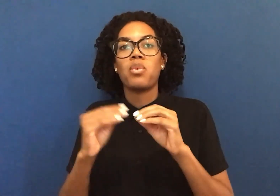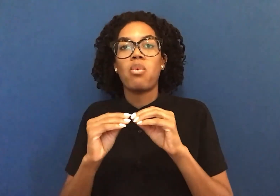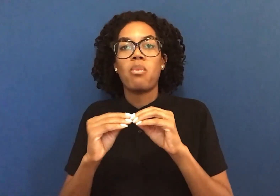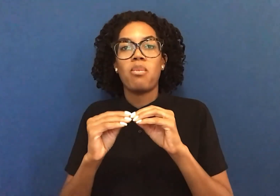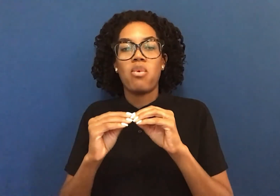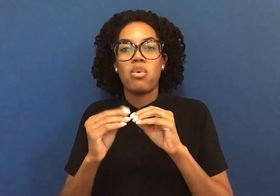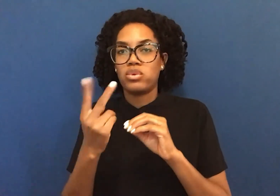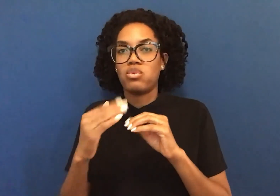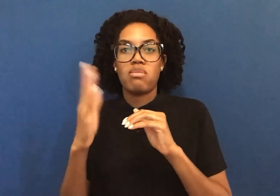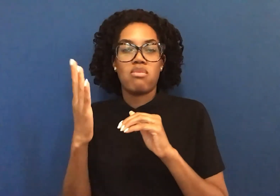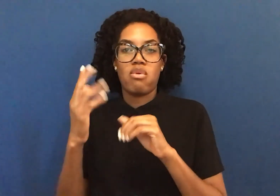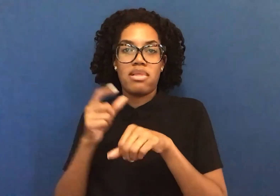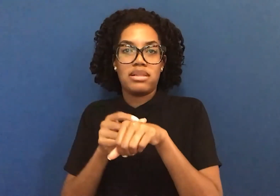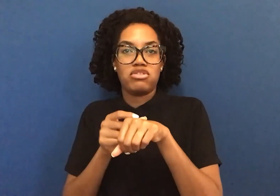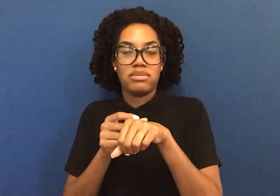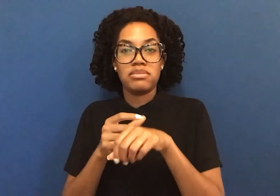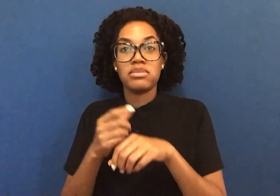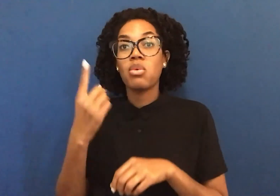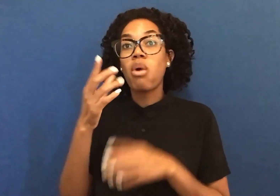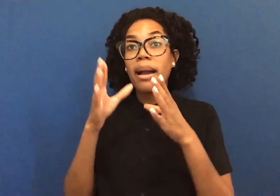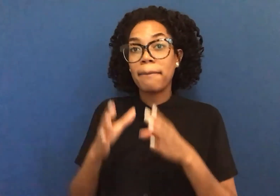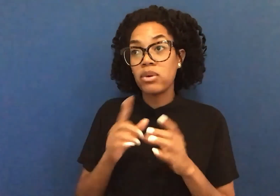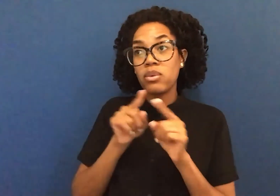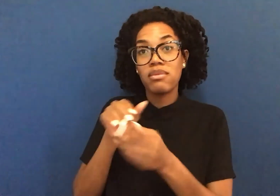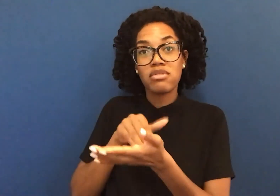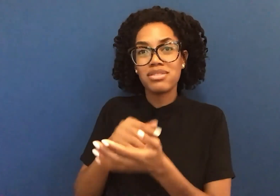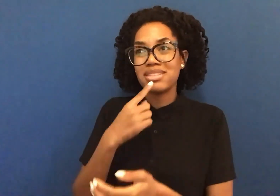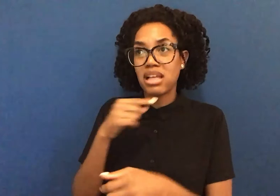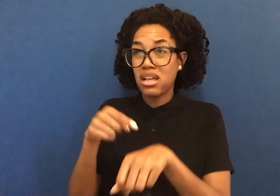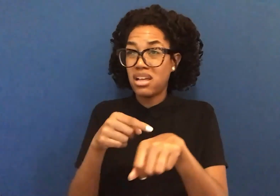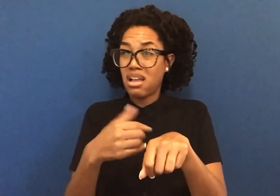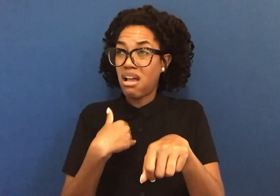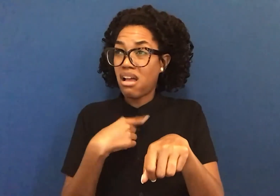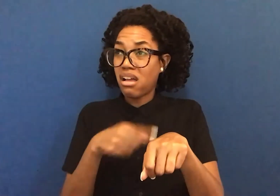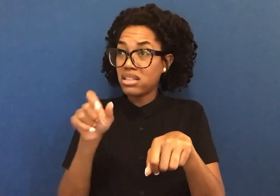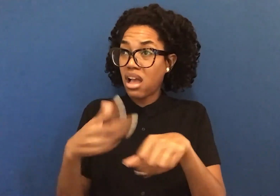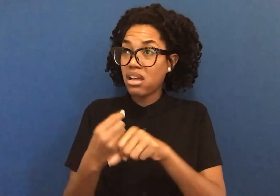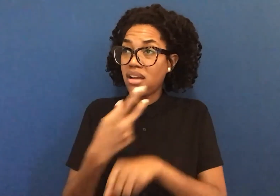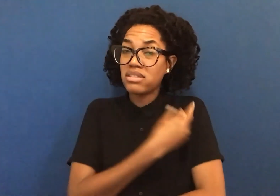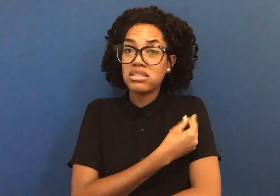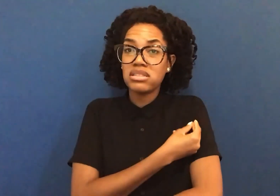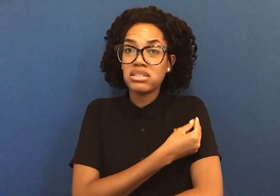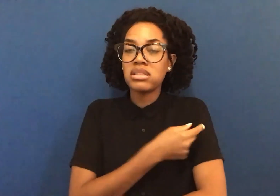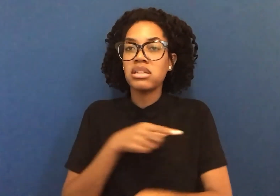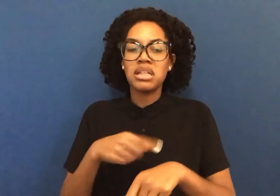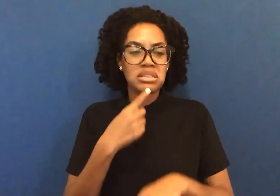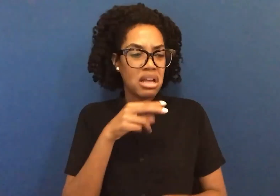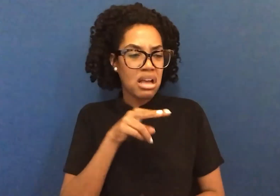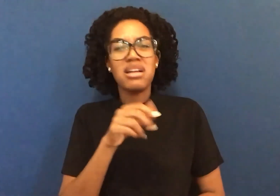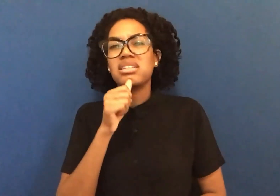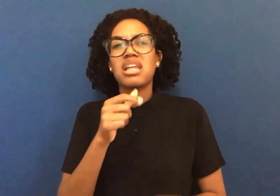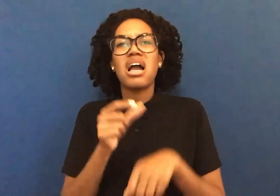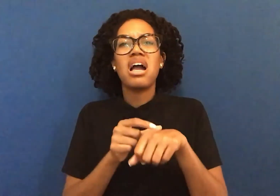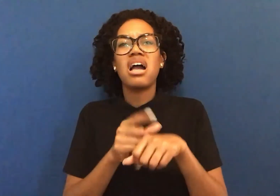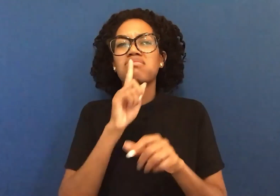that's not a lesion, that's an ingrown hair, when it was in fact a lesion, and he eventually got more lesions. We have almost